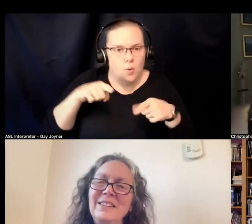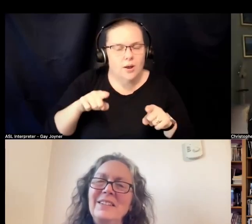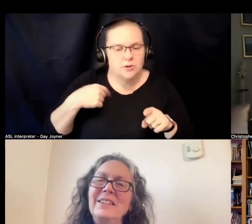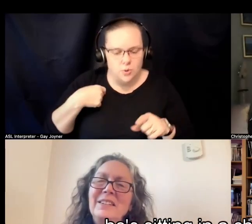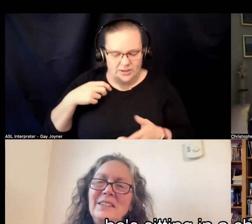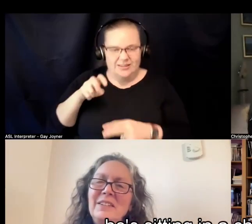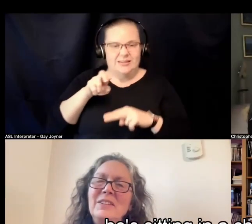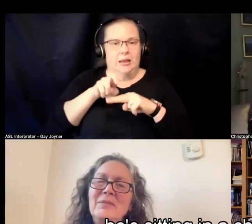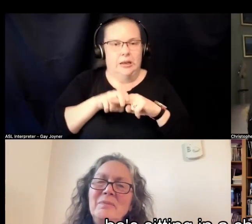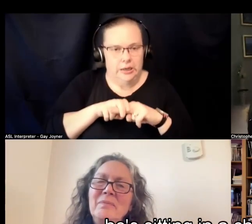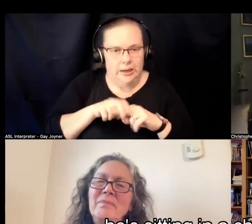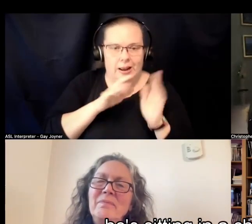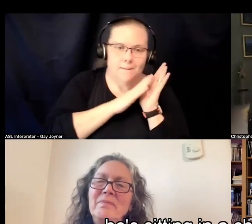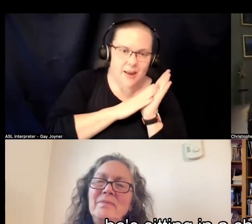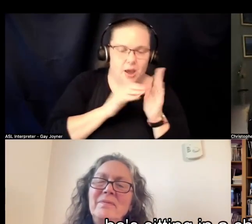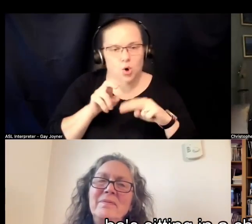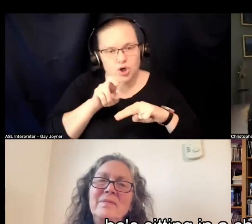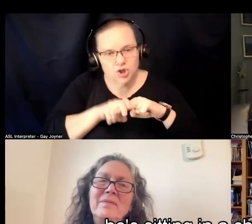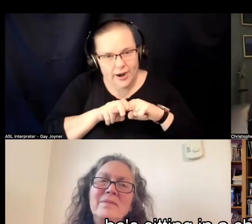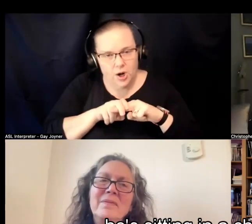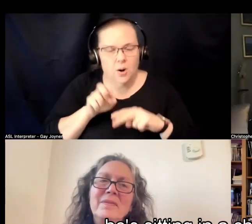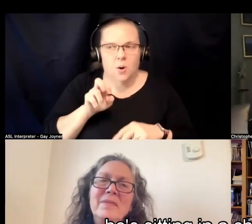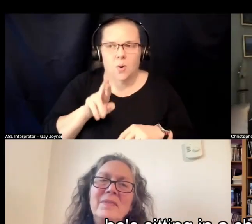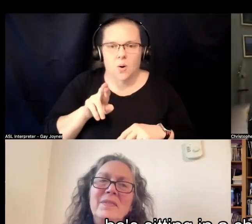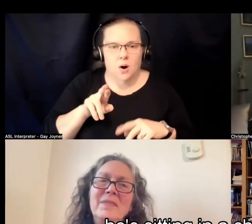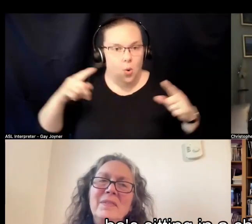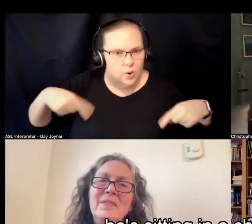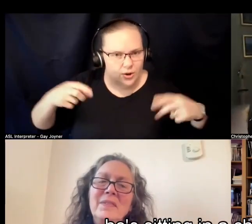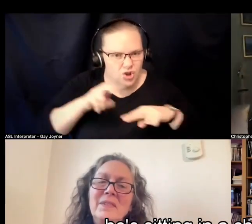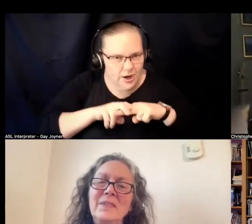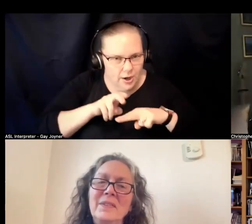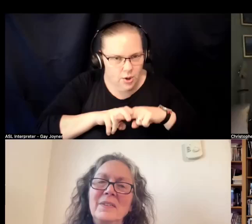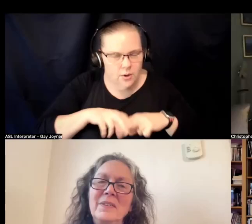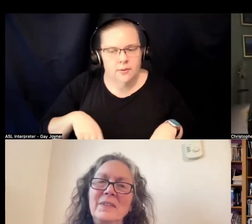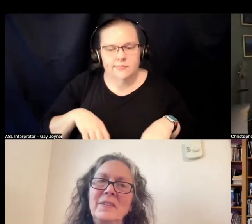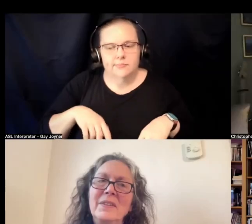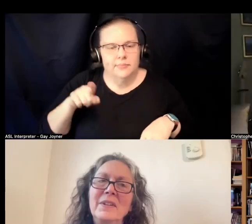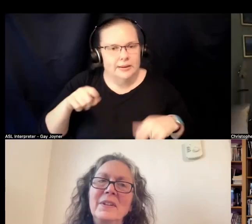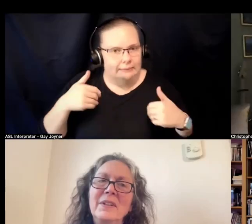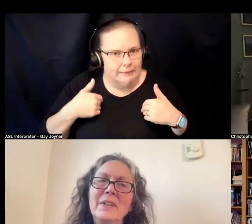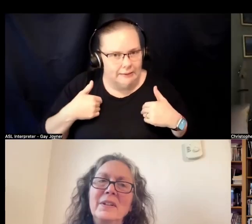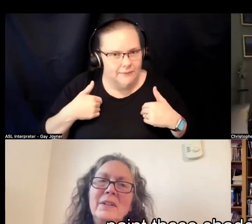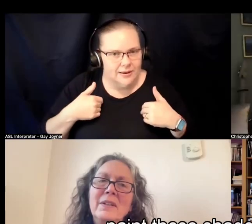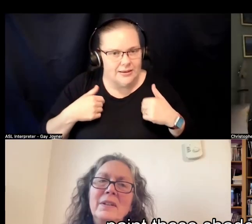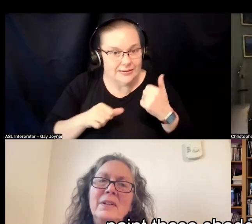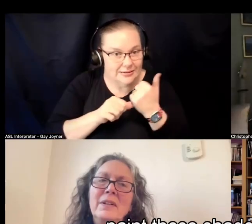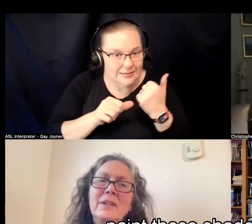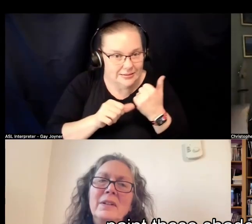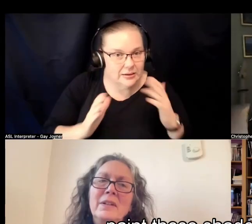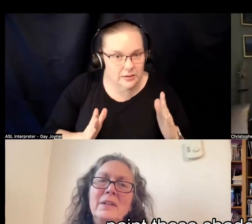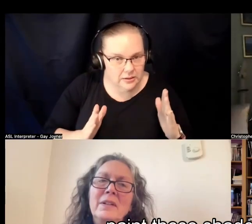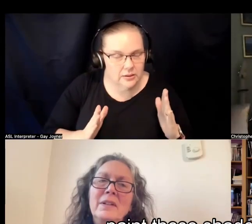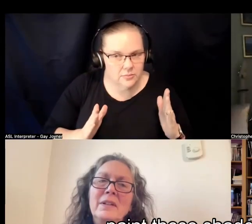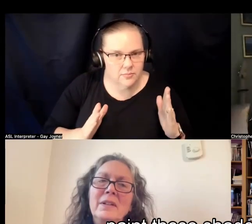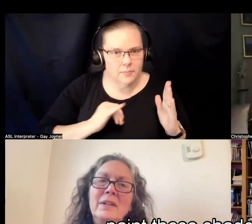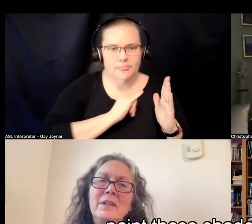bed, or indeed he's sitting in a chair or even a wheelchair, and he's able to have his assistant Lydia Delectorskaya paint